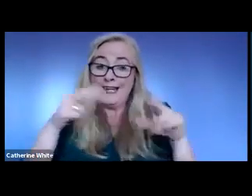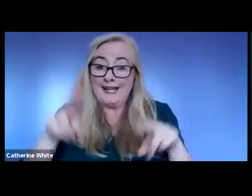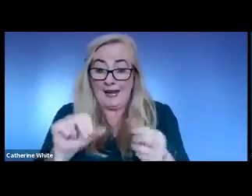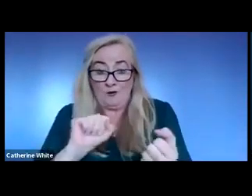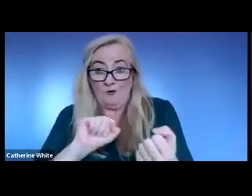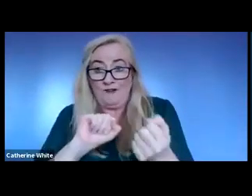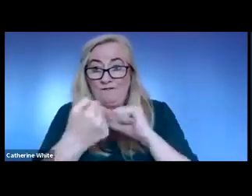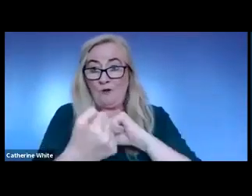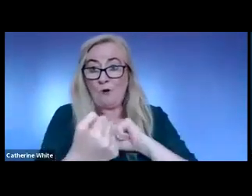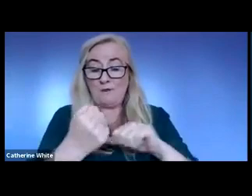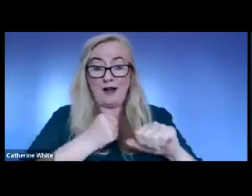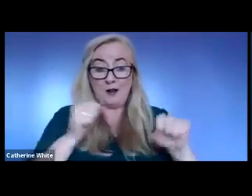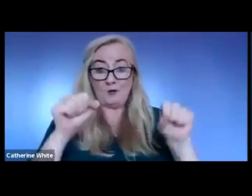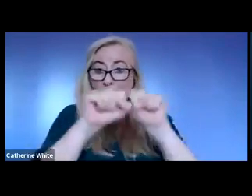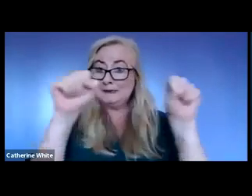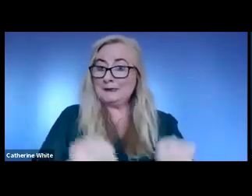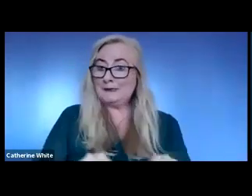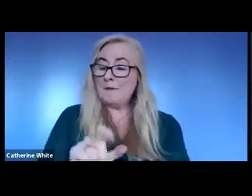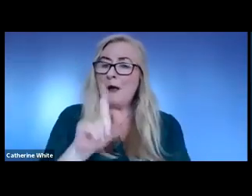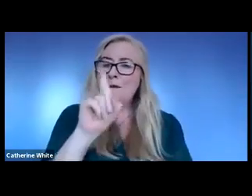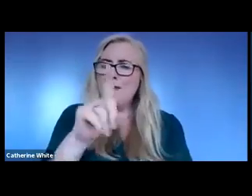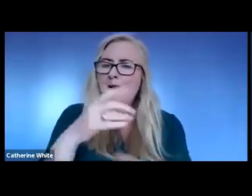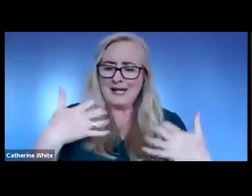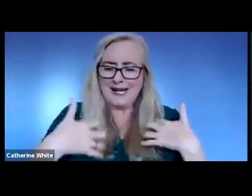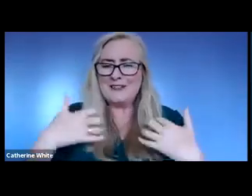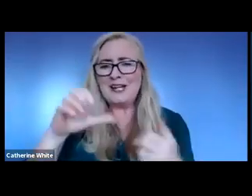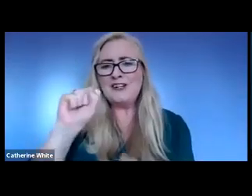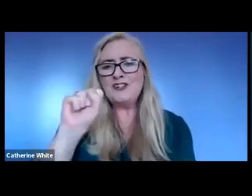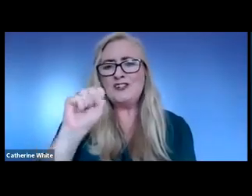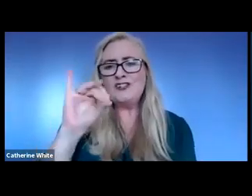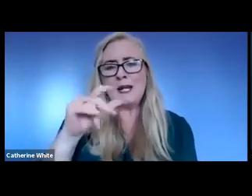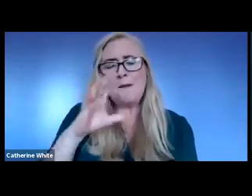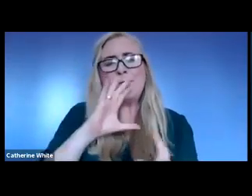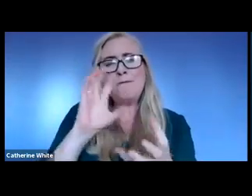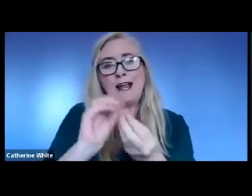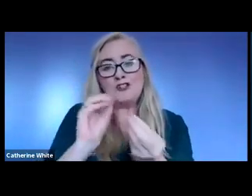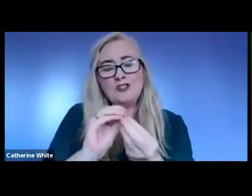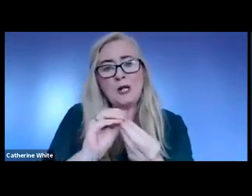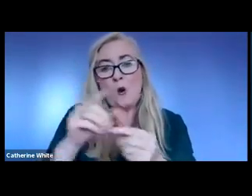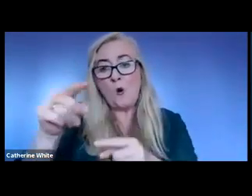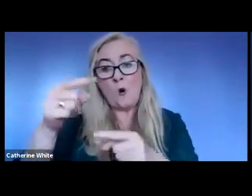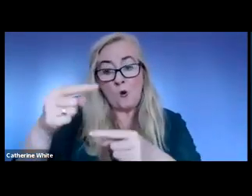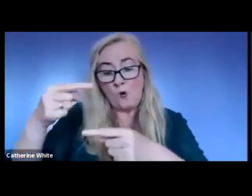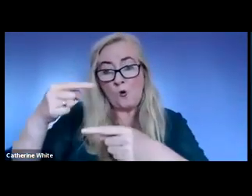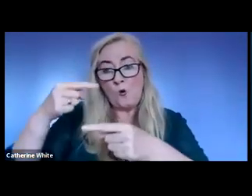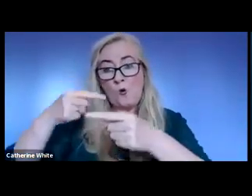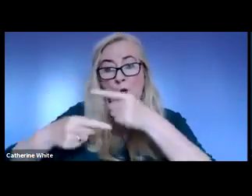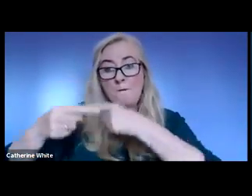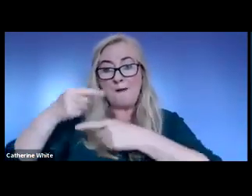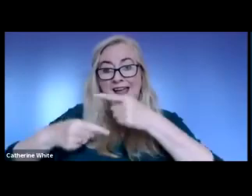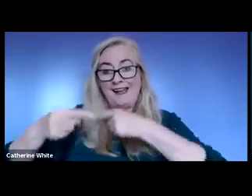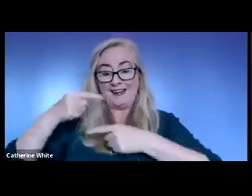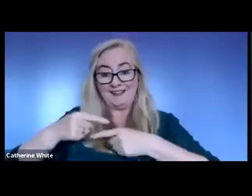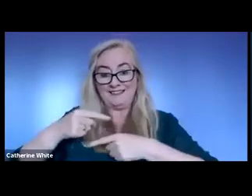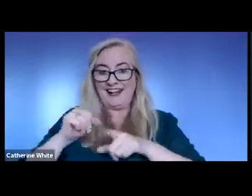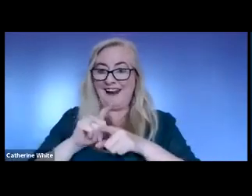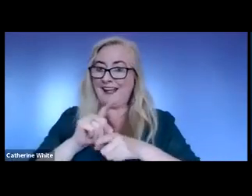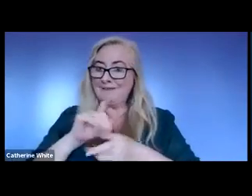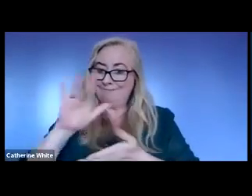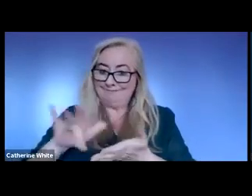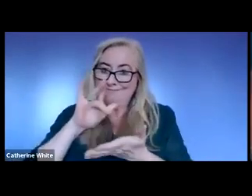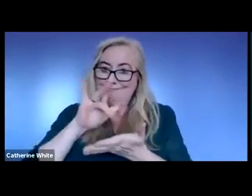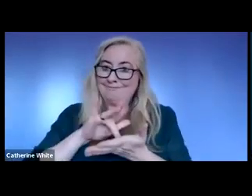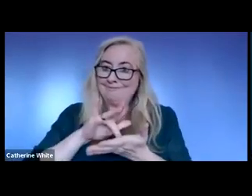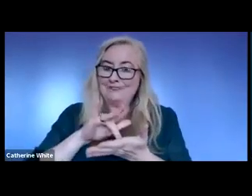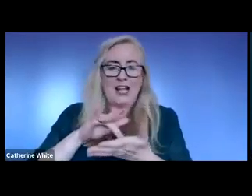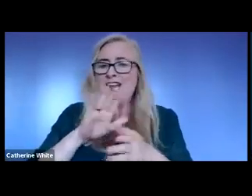but we need to do it. I think it was quite interesting what Sinead said there. This notion of going back to the core, back to the center, rather than trying to